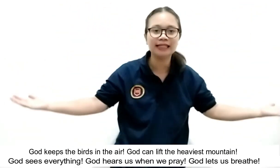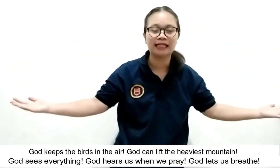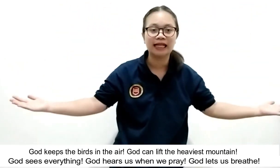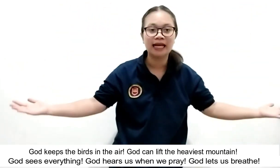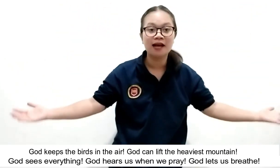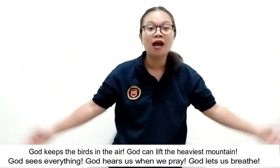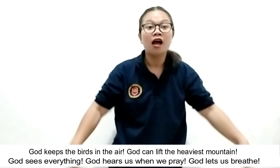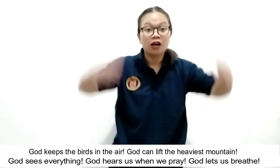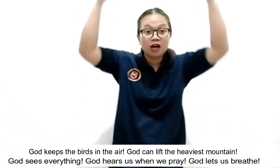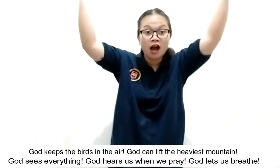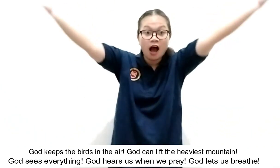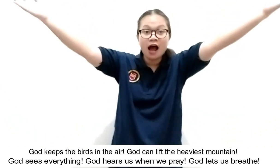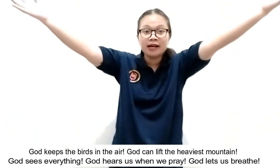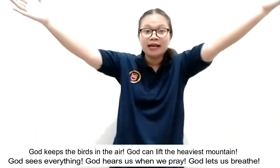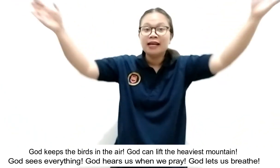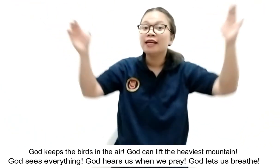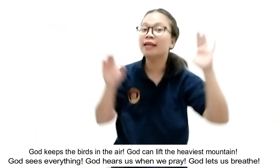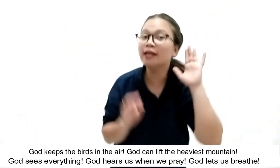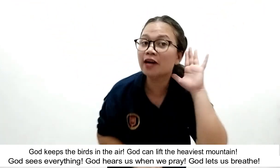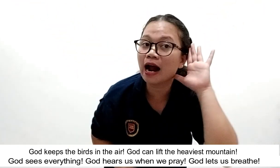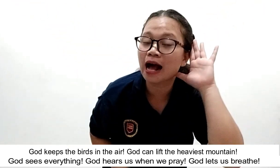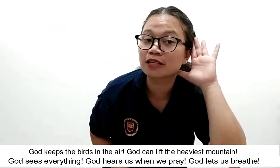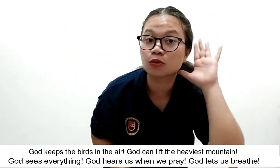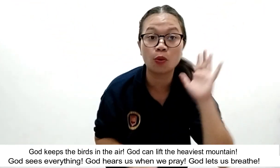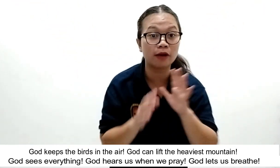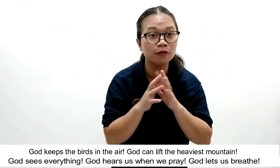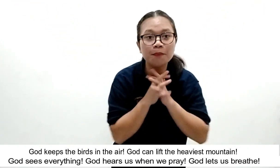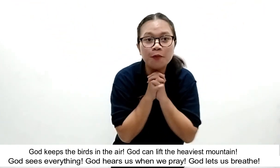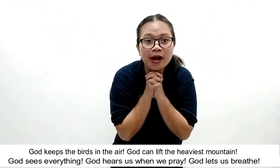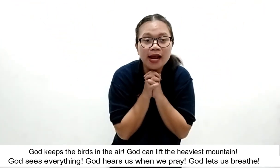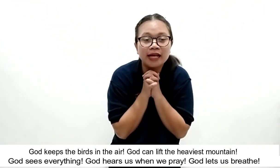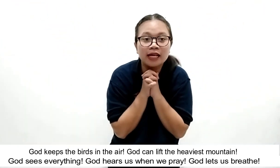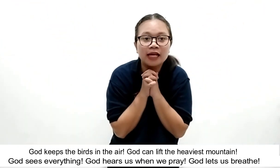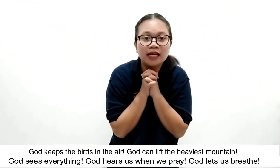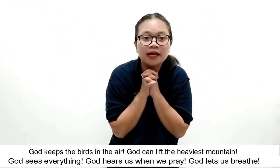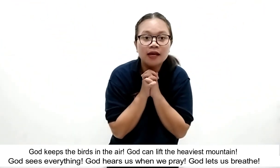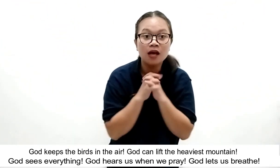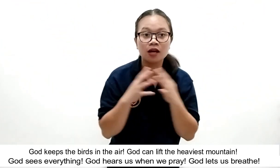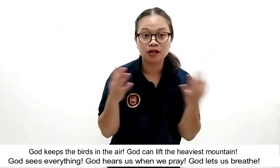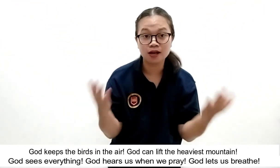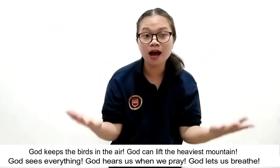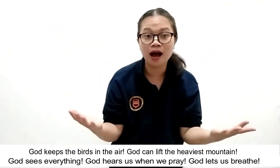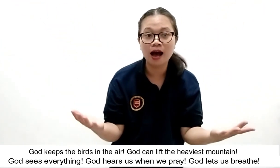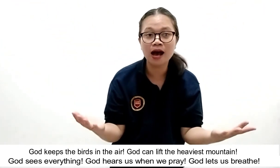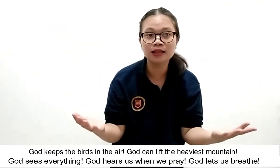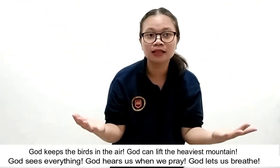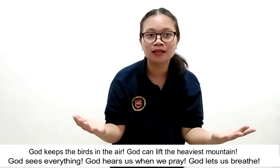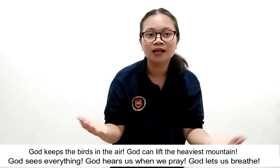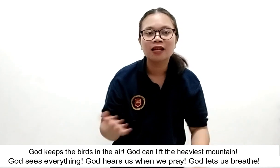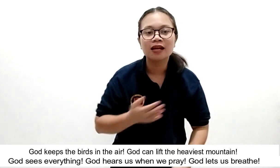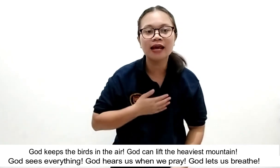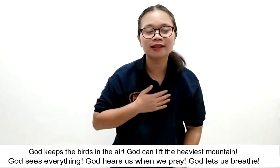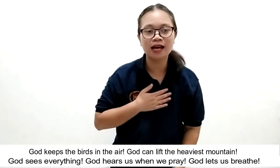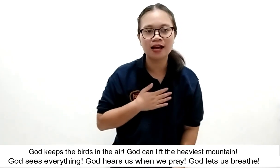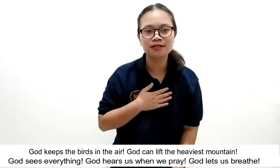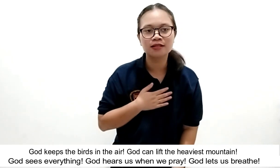God hear us when we pray God let us